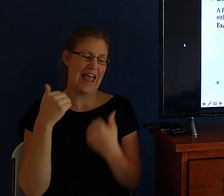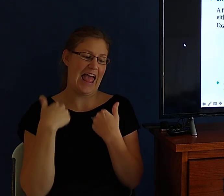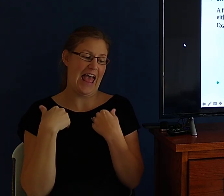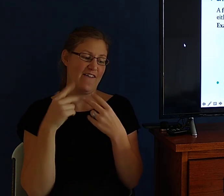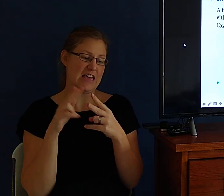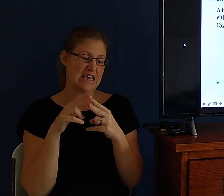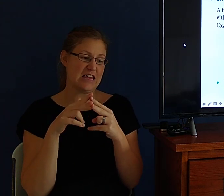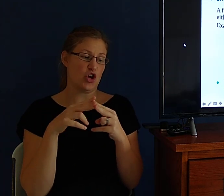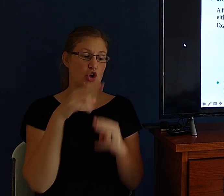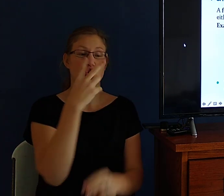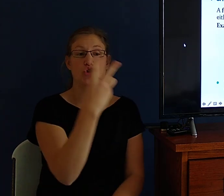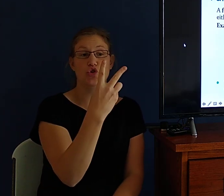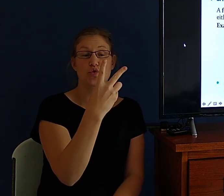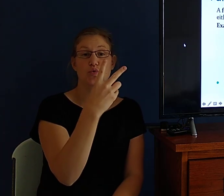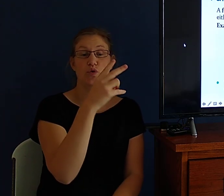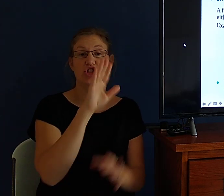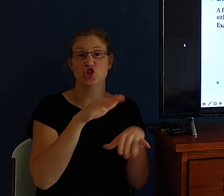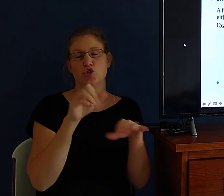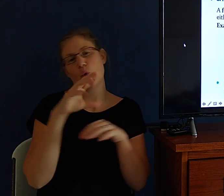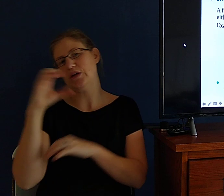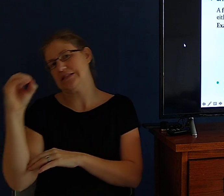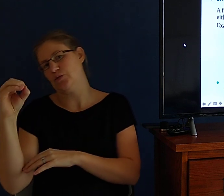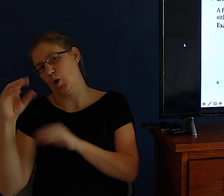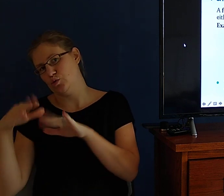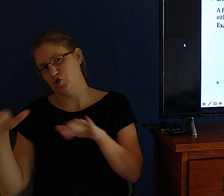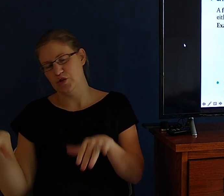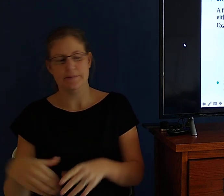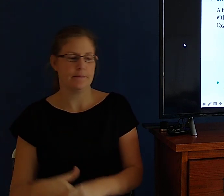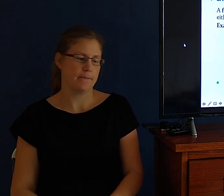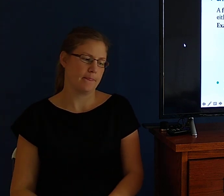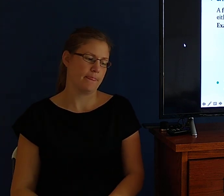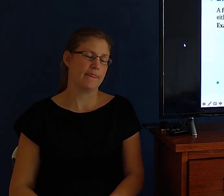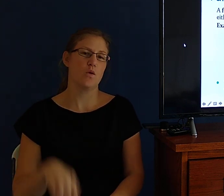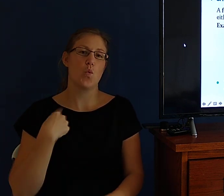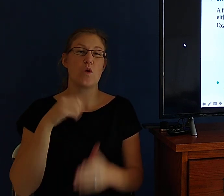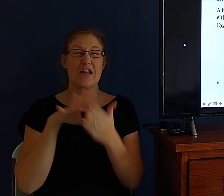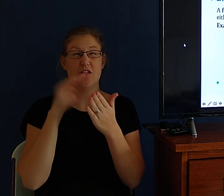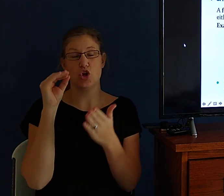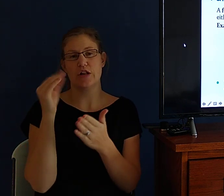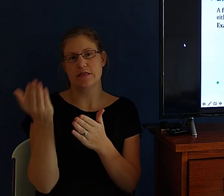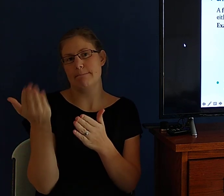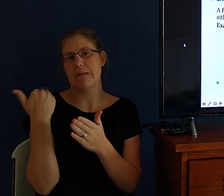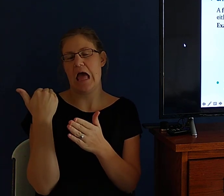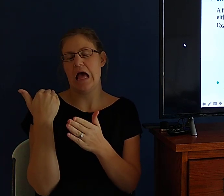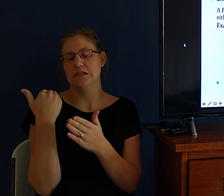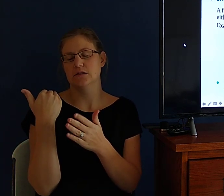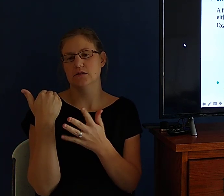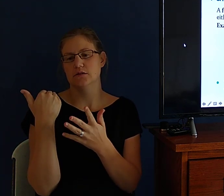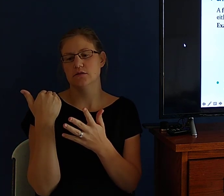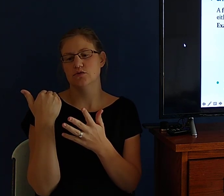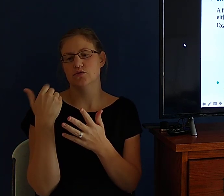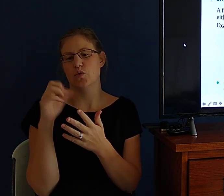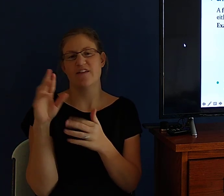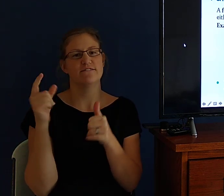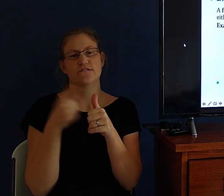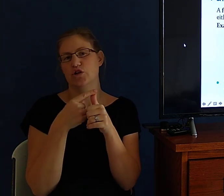2 children or 0 children. So we have learned in the previous or in the first 2 sections